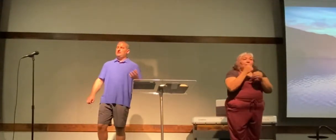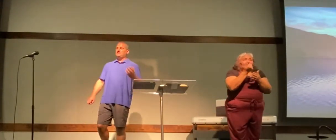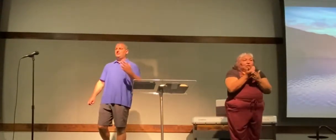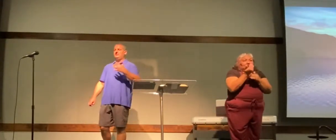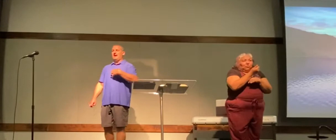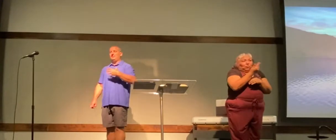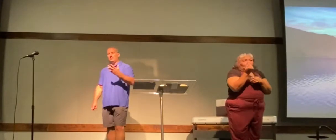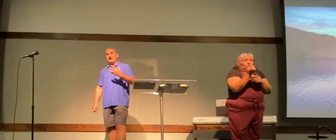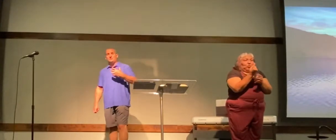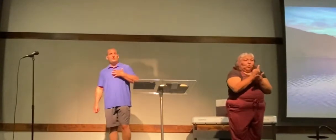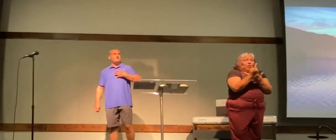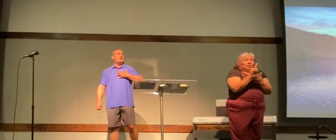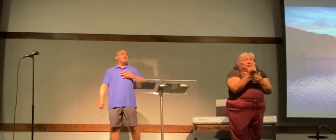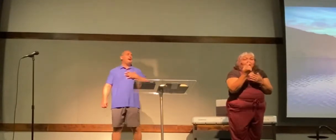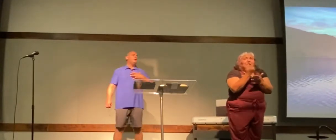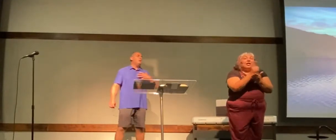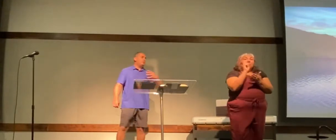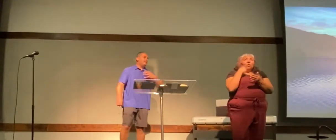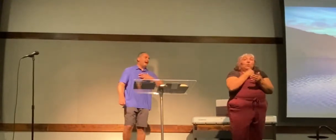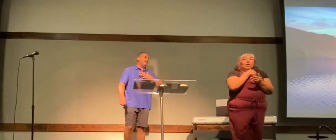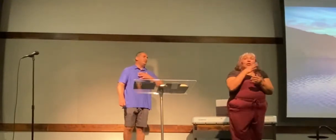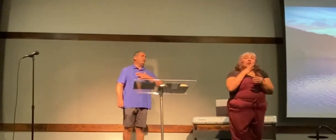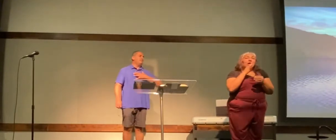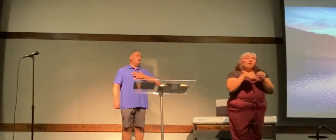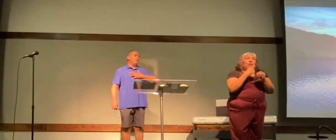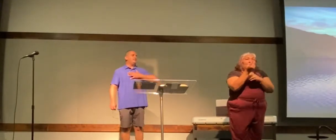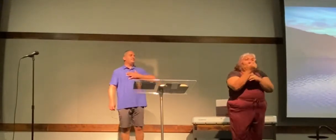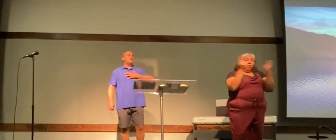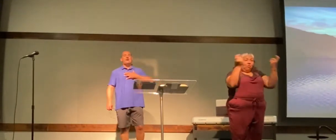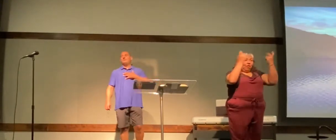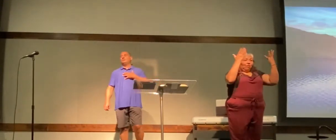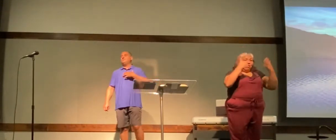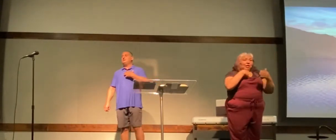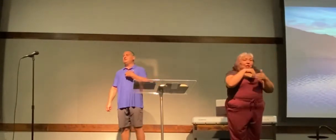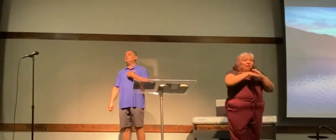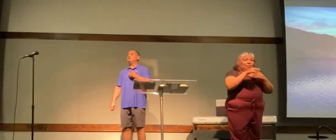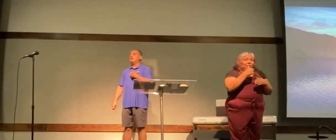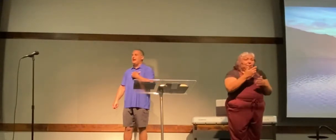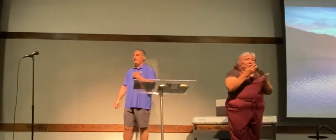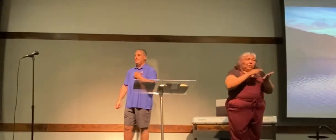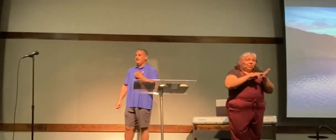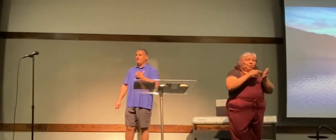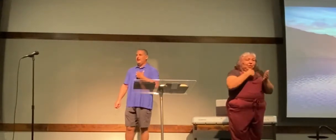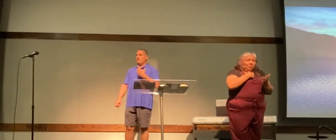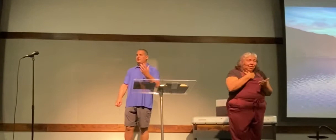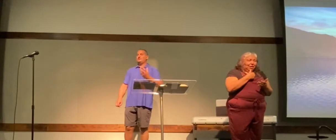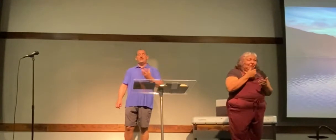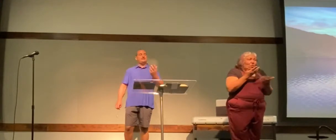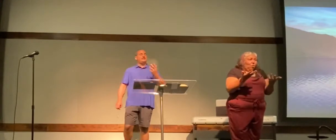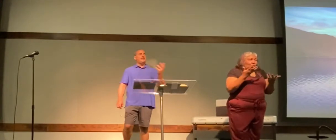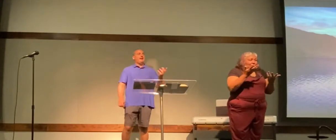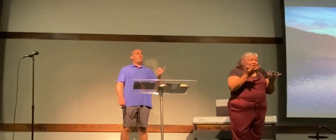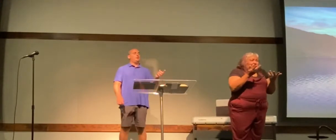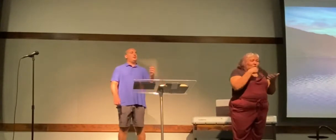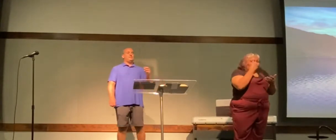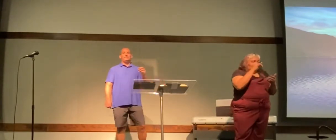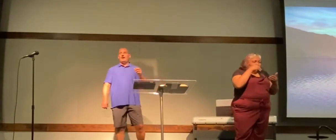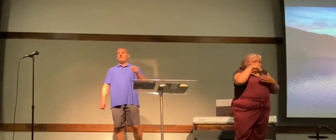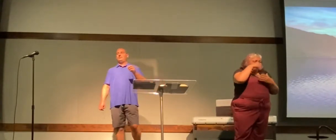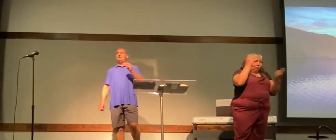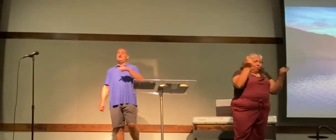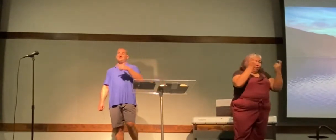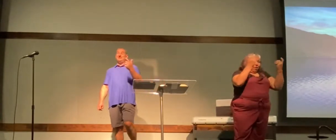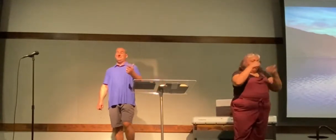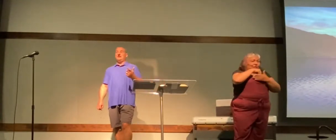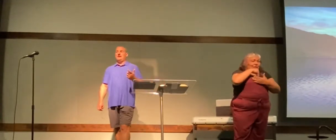couple of weeks is revival. Last week we talked about revival in me. What does revival in me look like? Right? We understand that the Latin word of